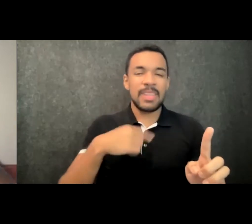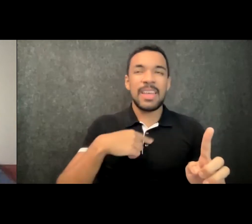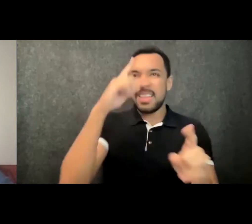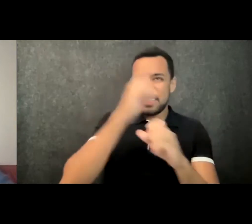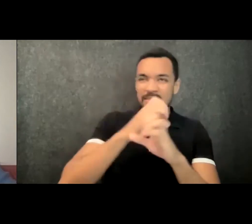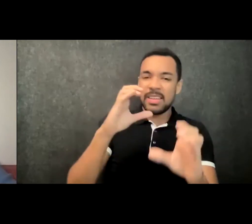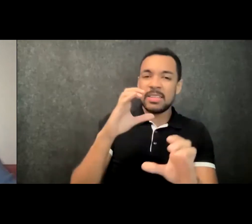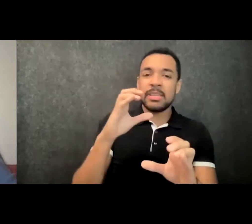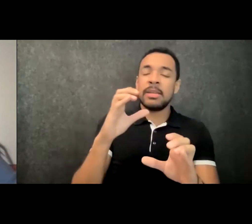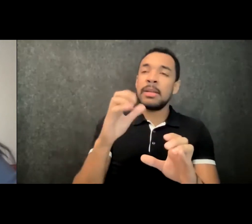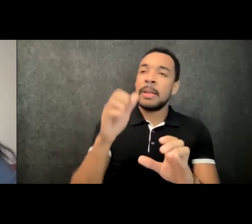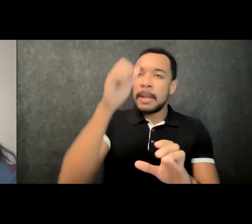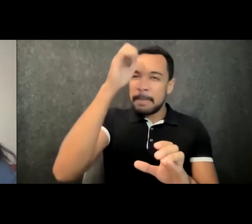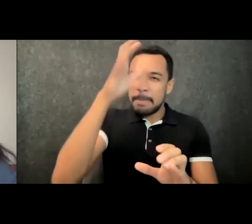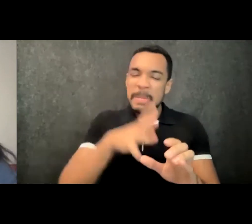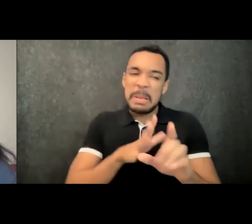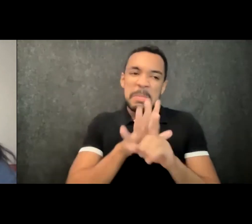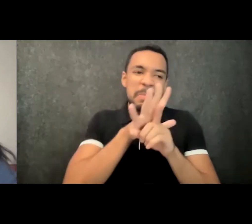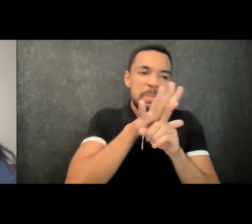the same violence.